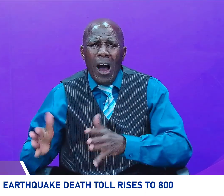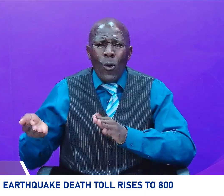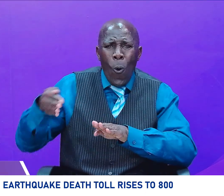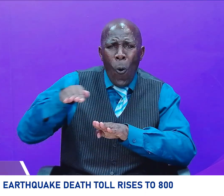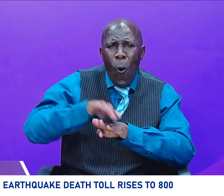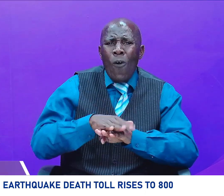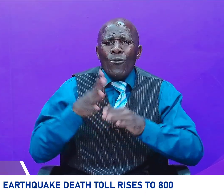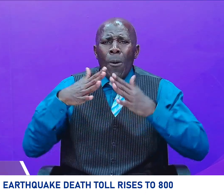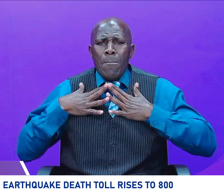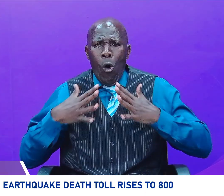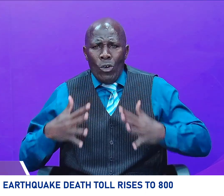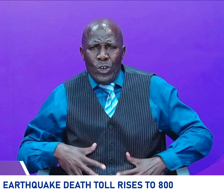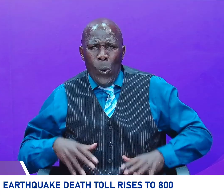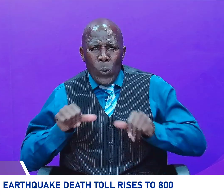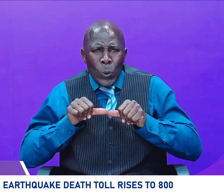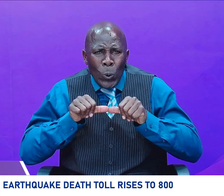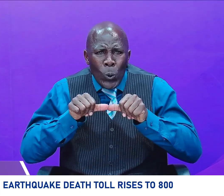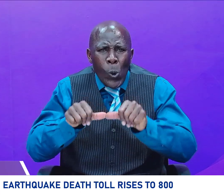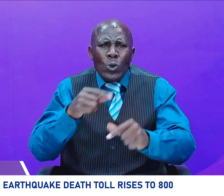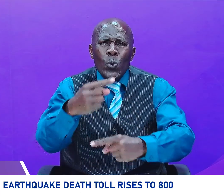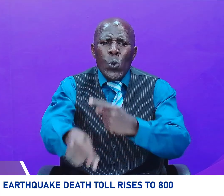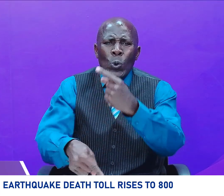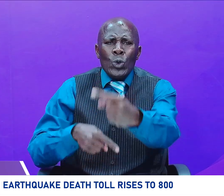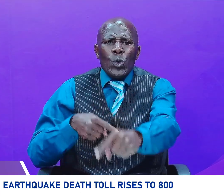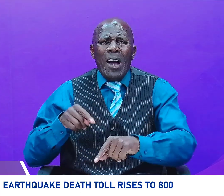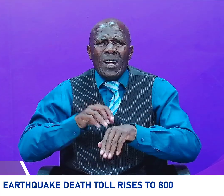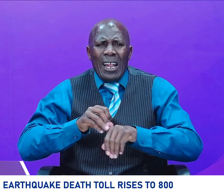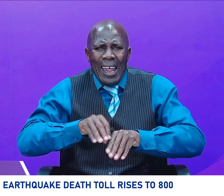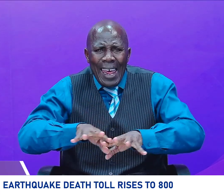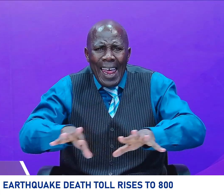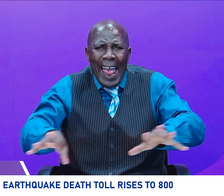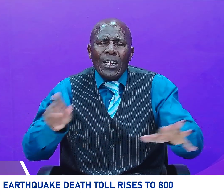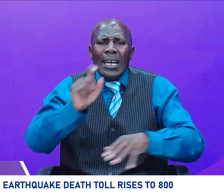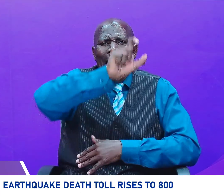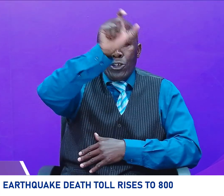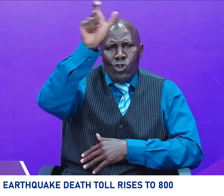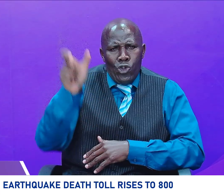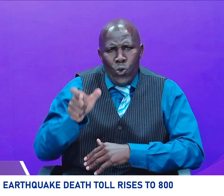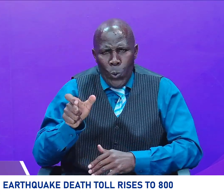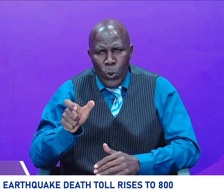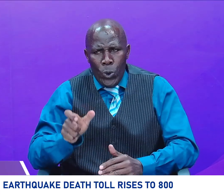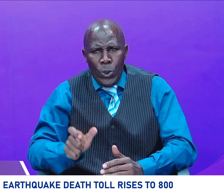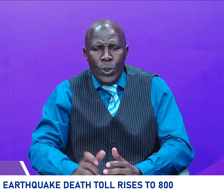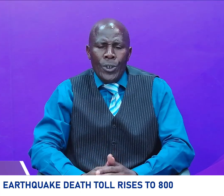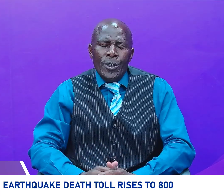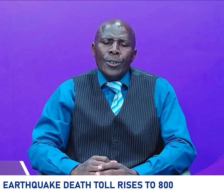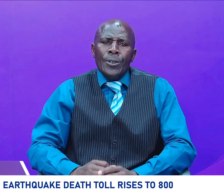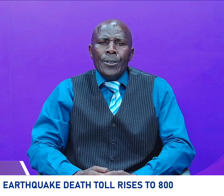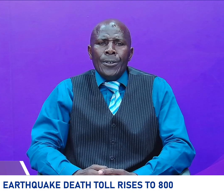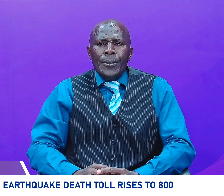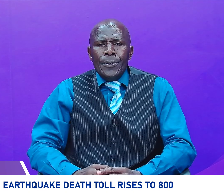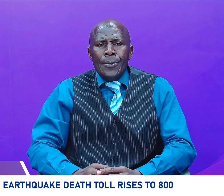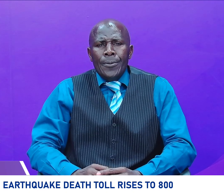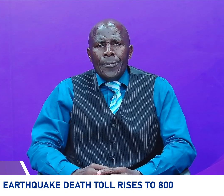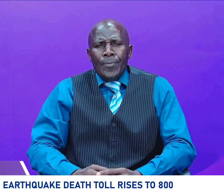Authorities have warned that the numbers are likely to rise further as the search for victims and recovery